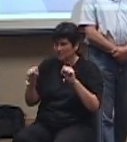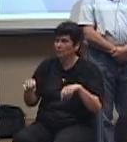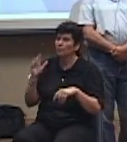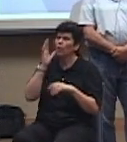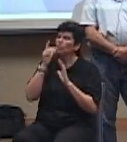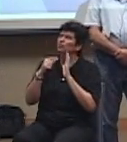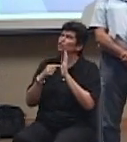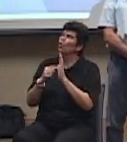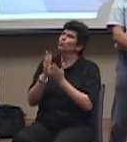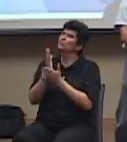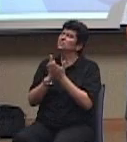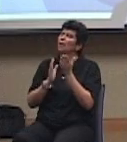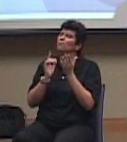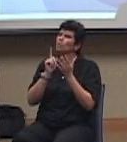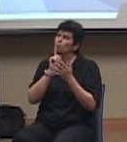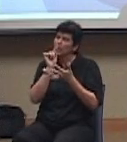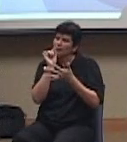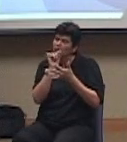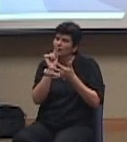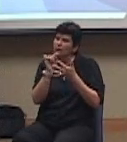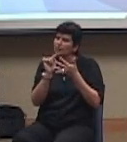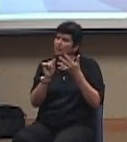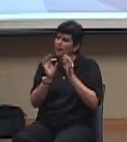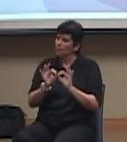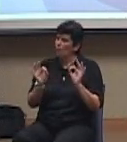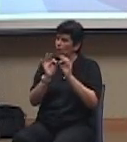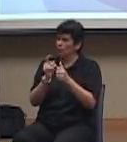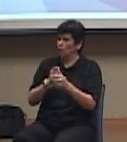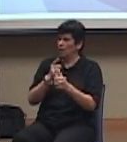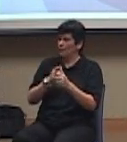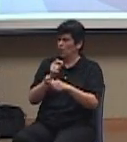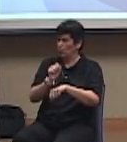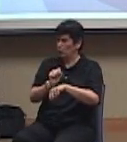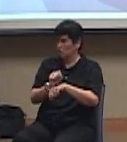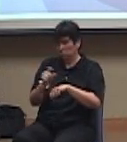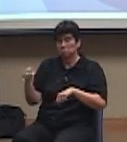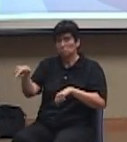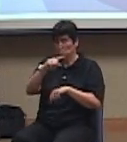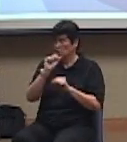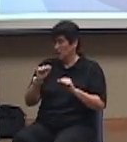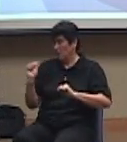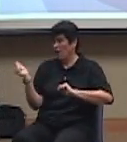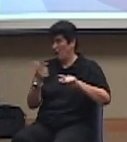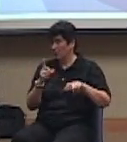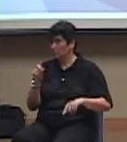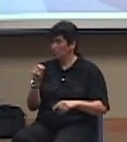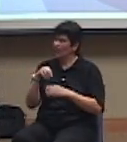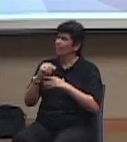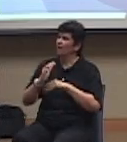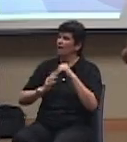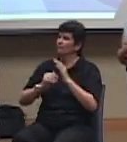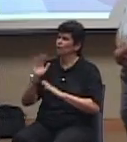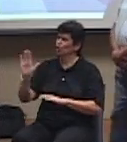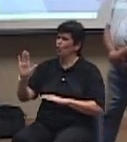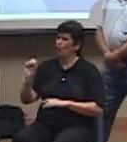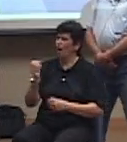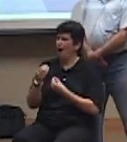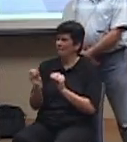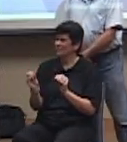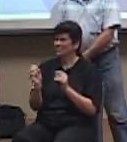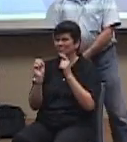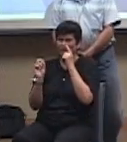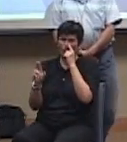you some really important preliminary work that you can all do in the comfort of your own office,